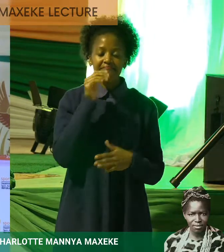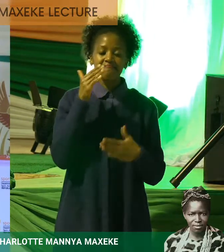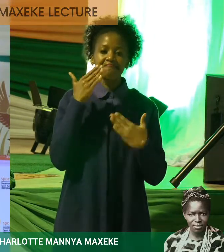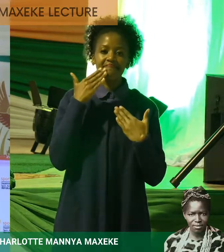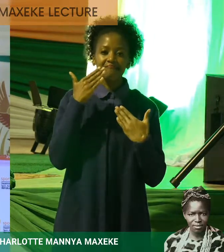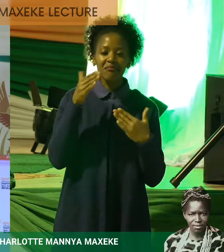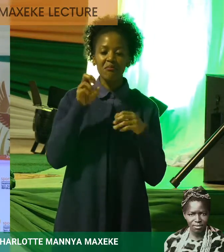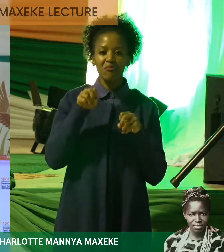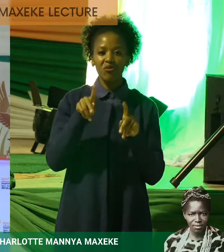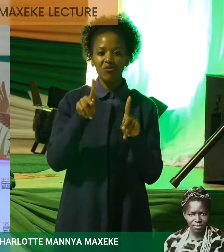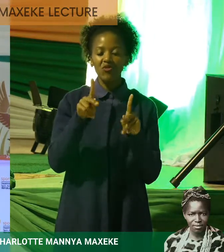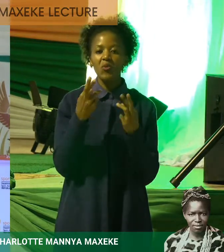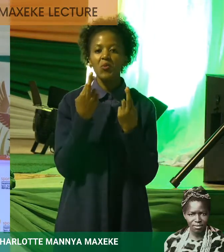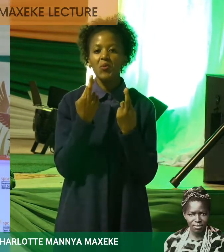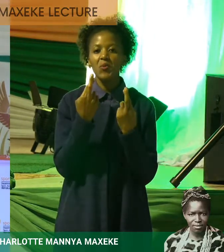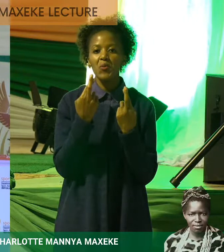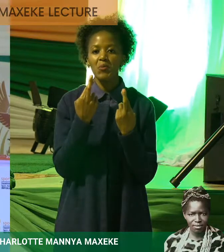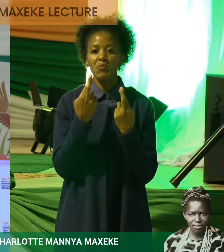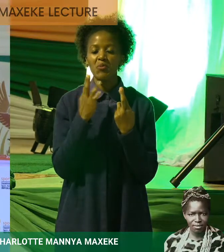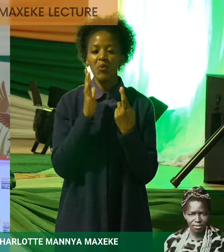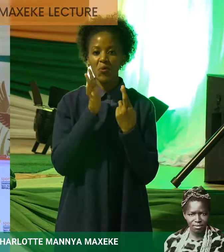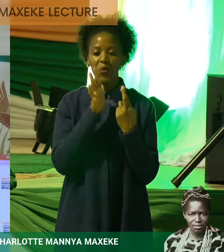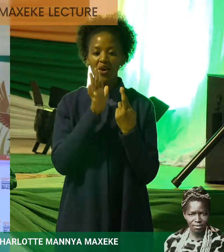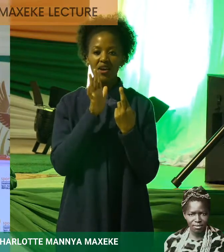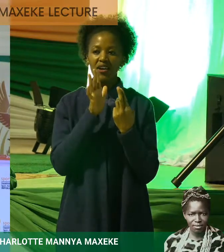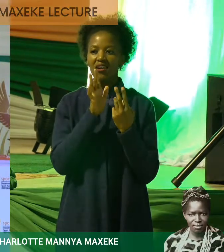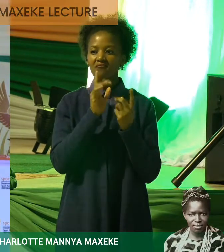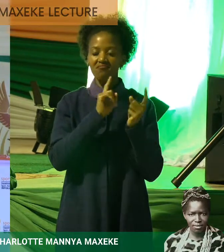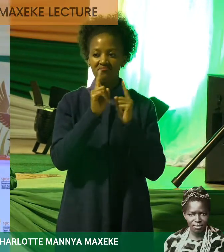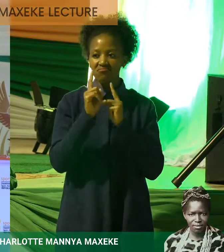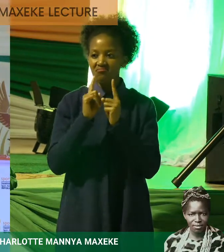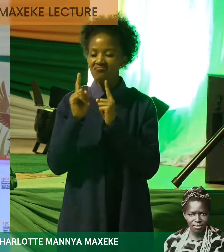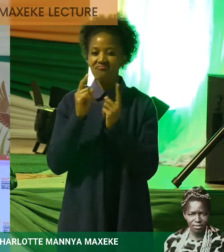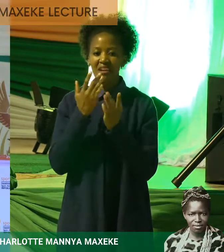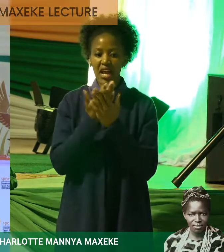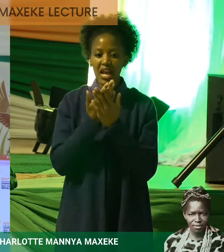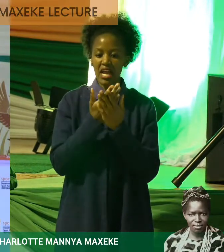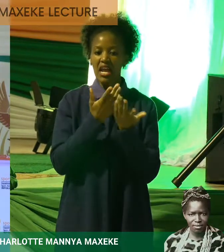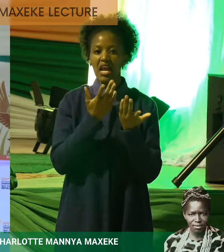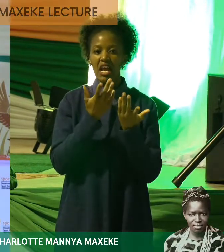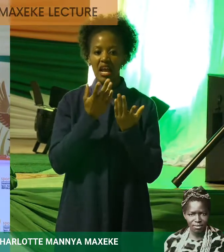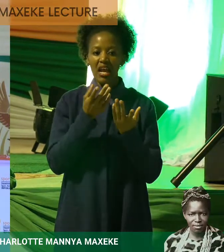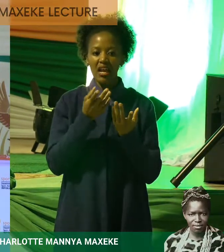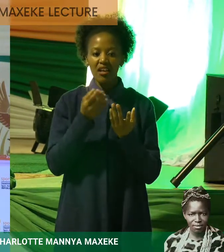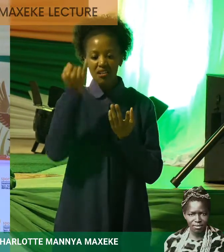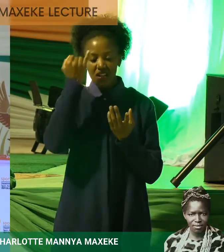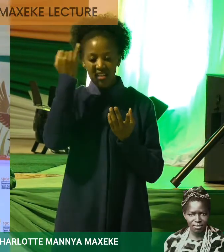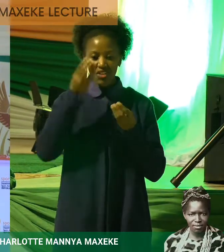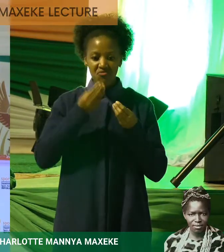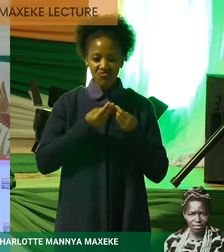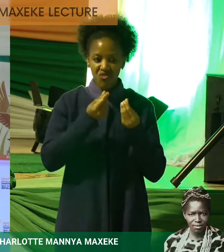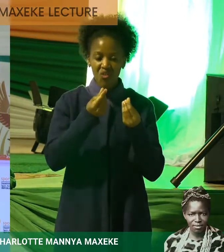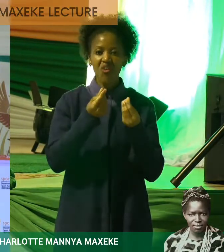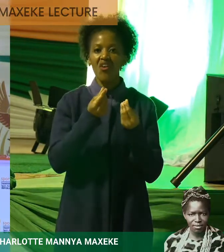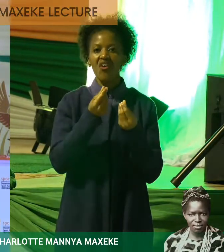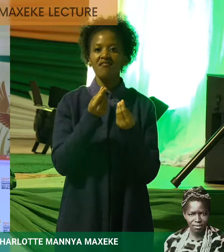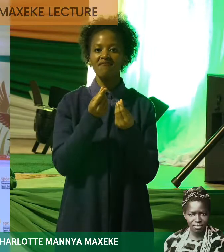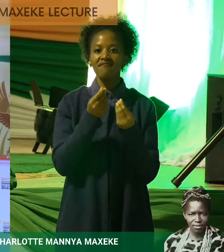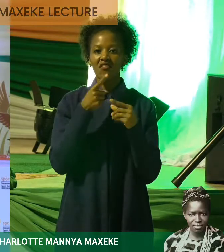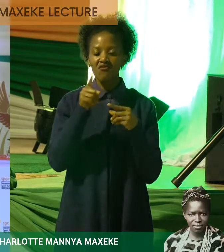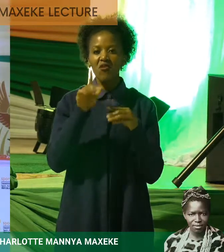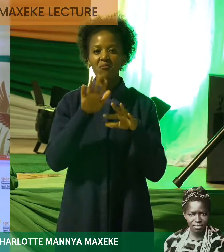and I hope that we are going to be interactive and we're going to come up with African solutions for African people. Thank you.